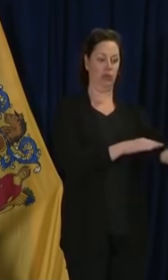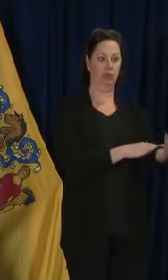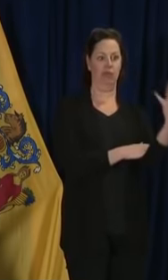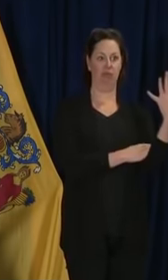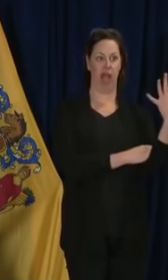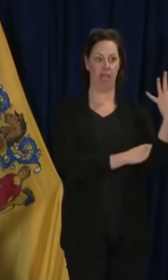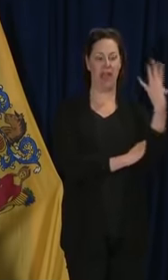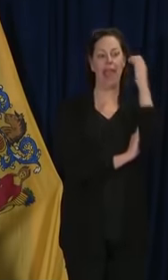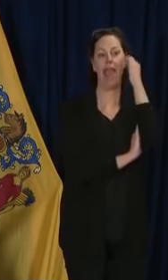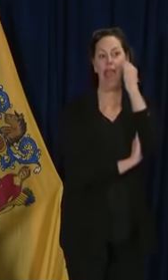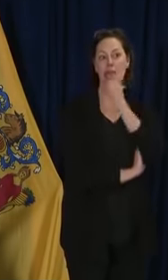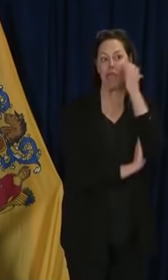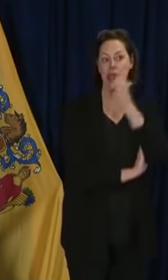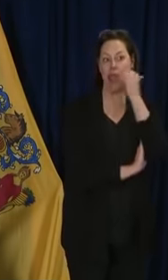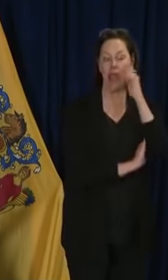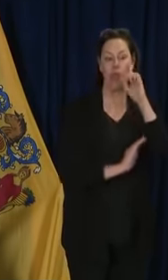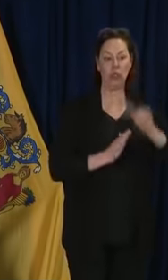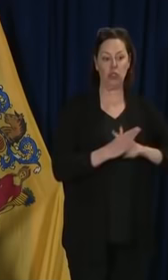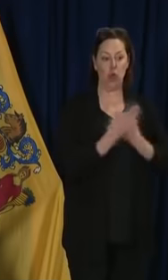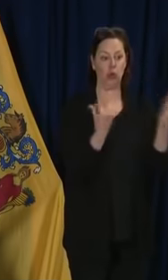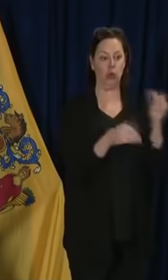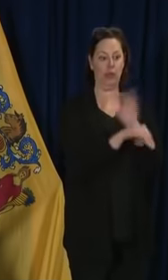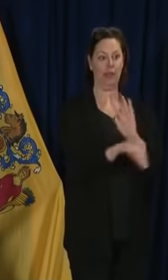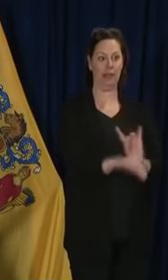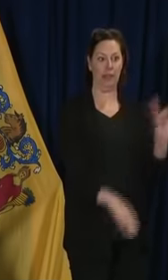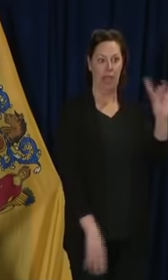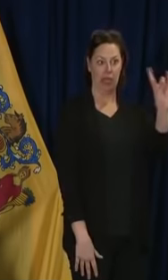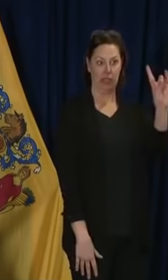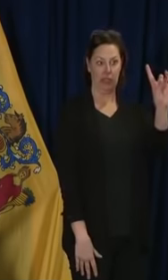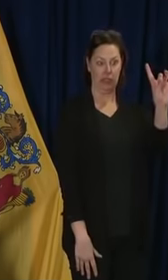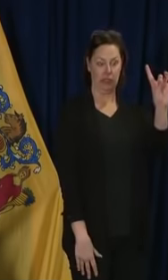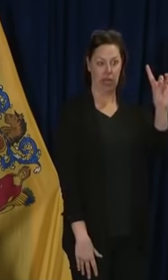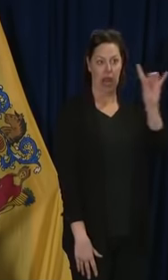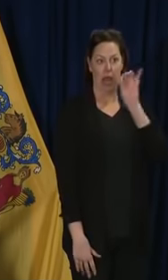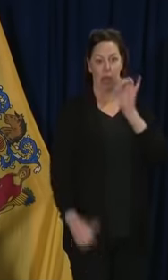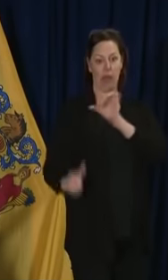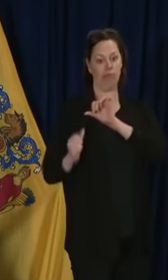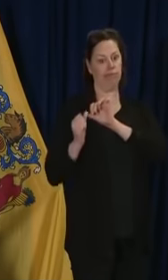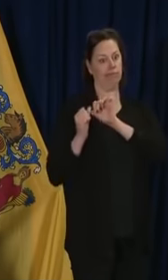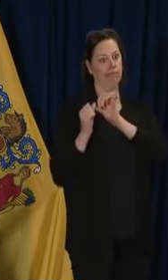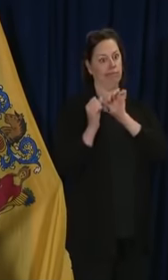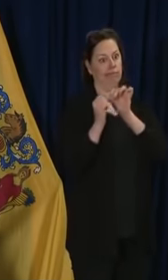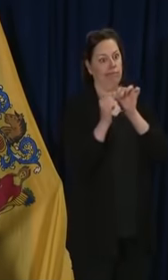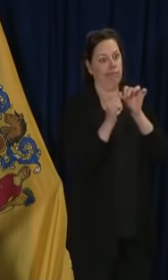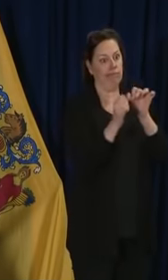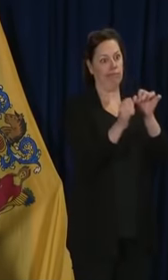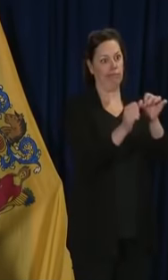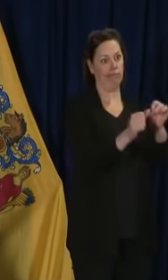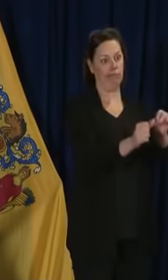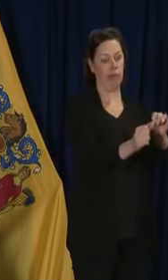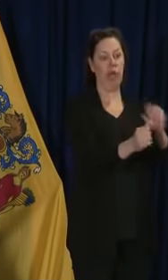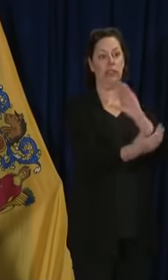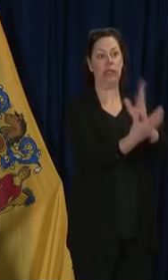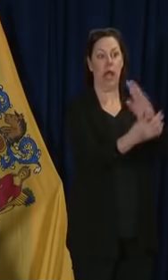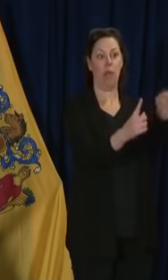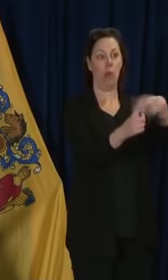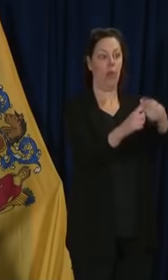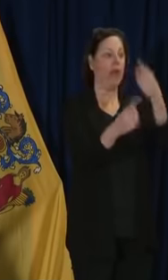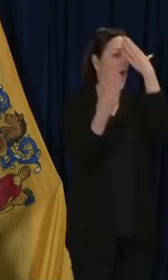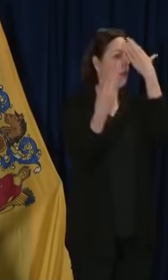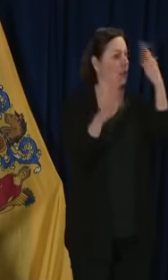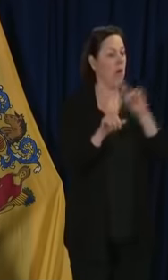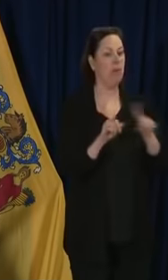p.m. daily, effective this evening at 8 p.m., until further notice. To be clear, and I think I may have